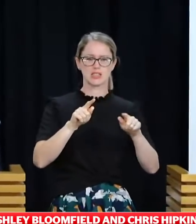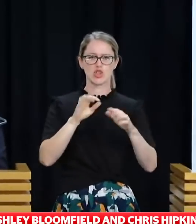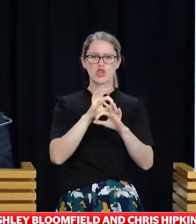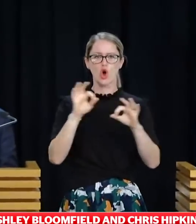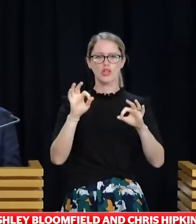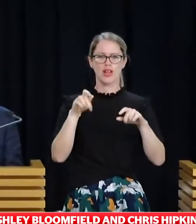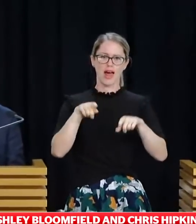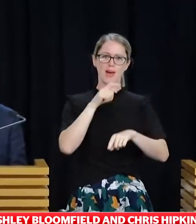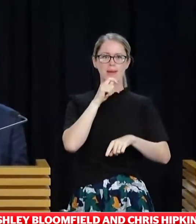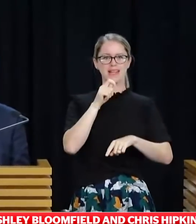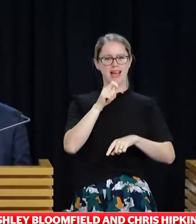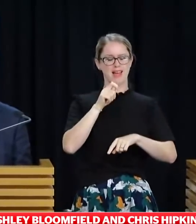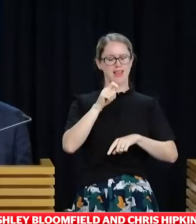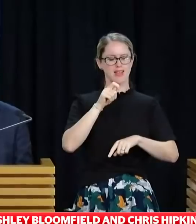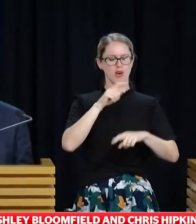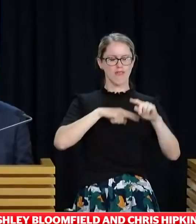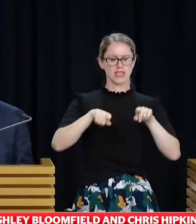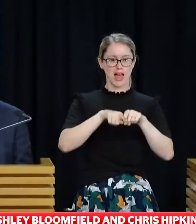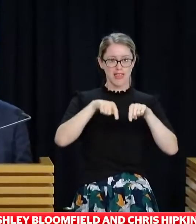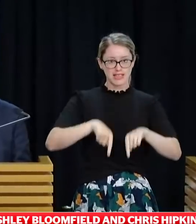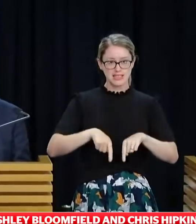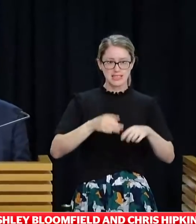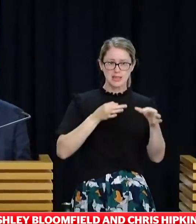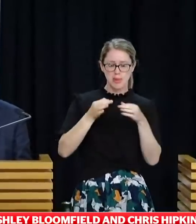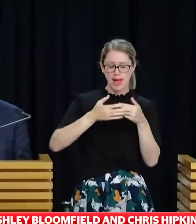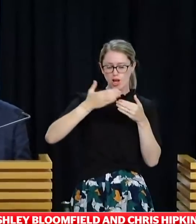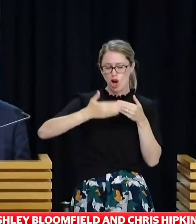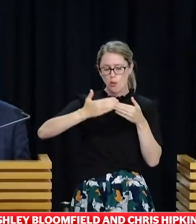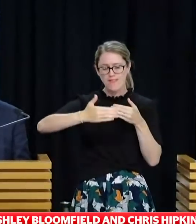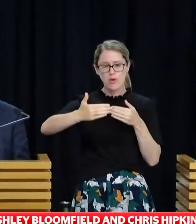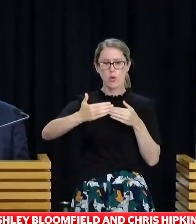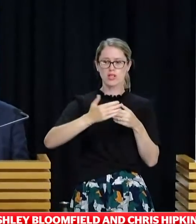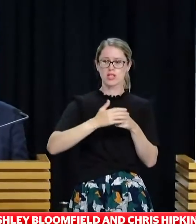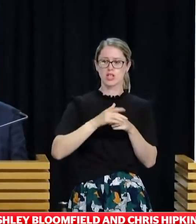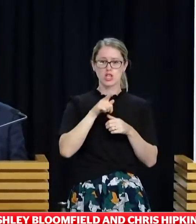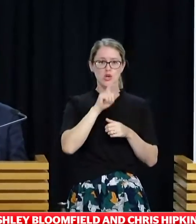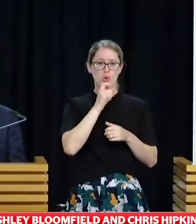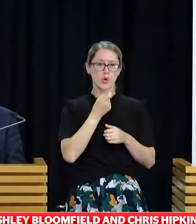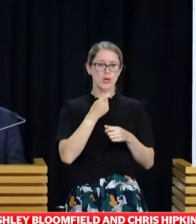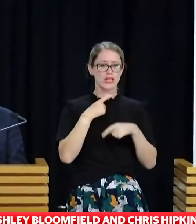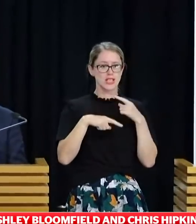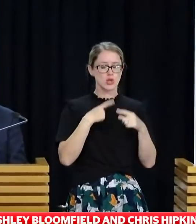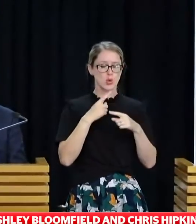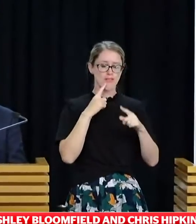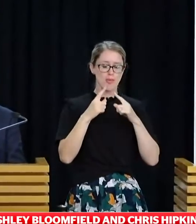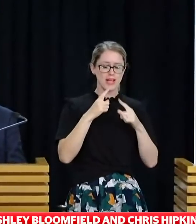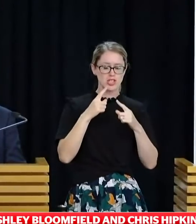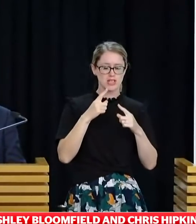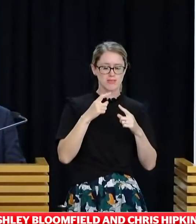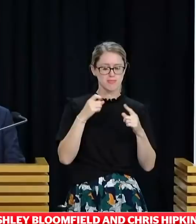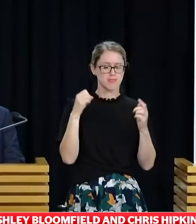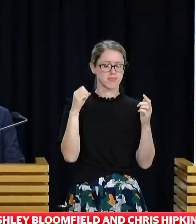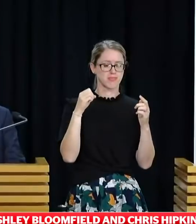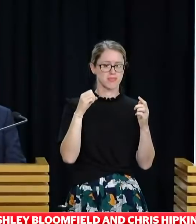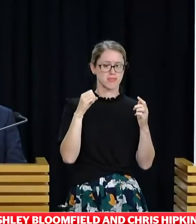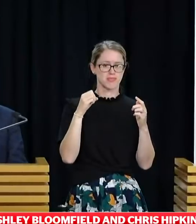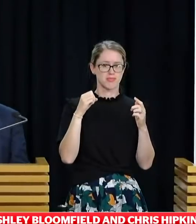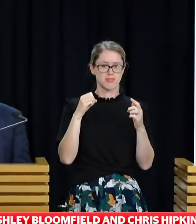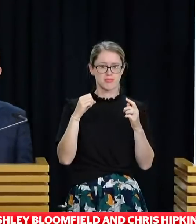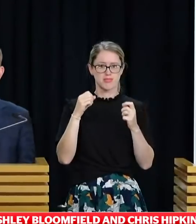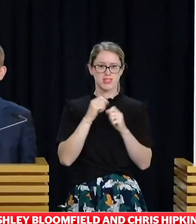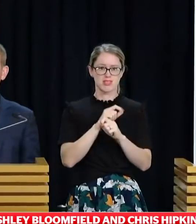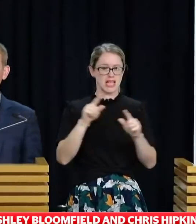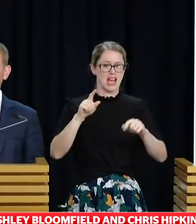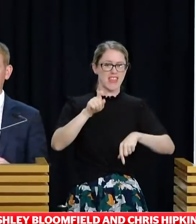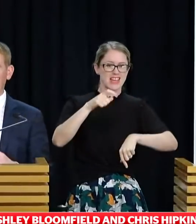this. Is the going theory or the plan going forward that you would just continue doing that in a press release if it's part of this cluster? Look, it